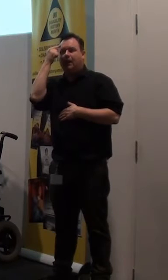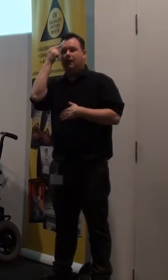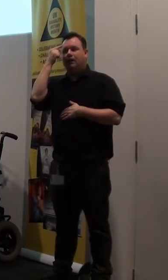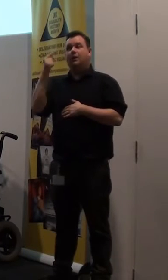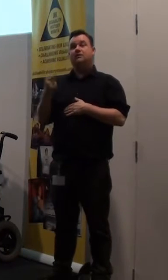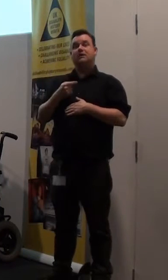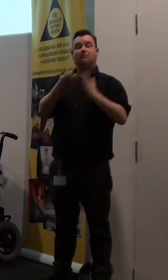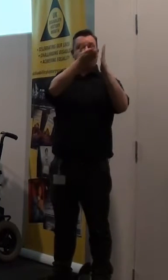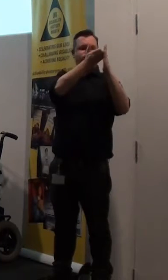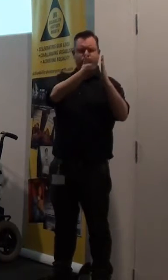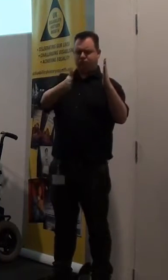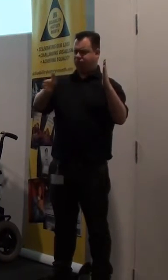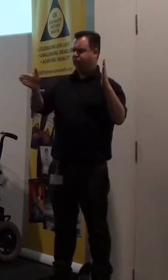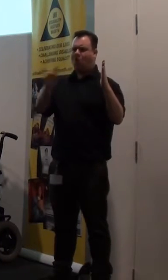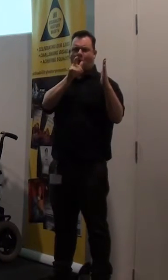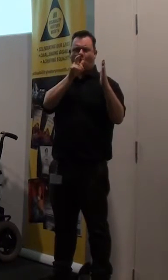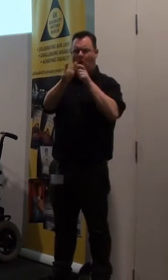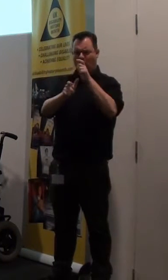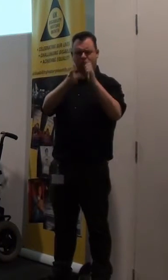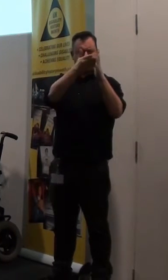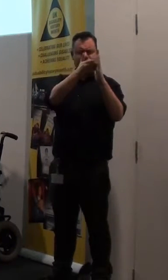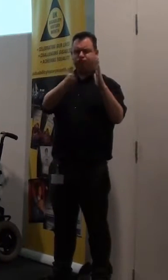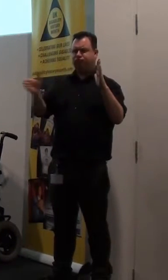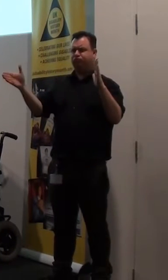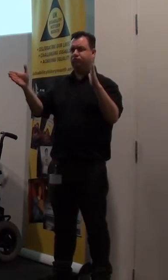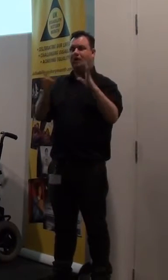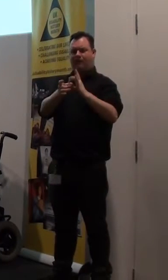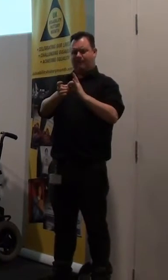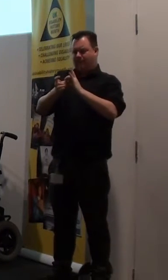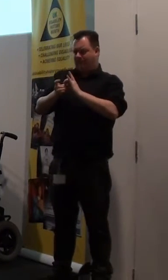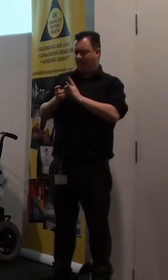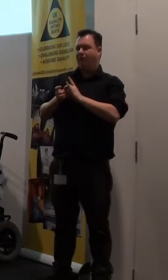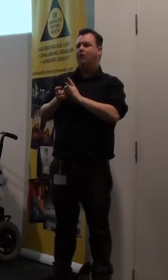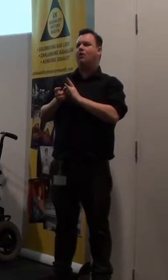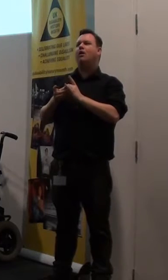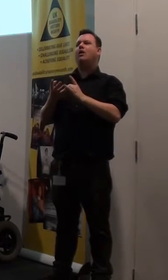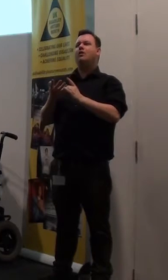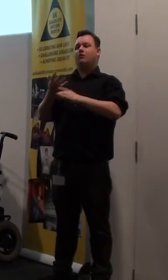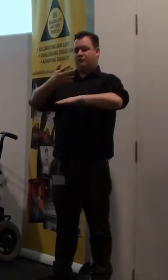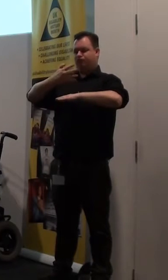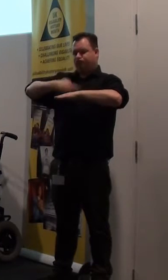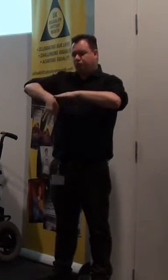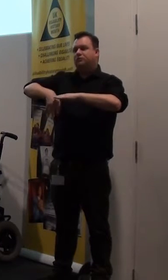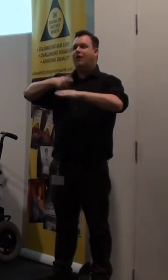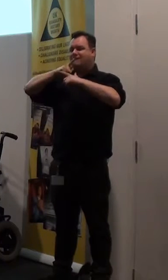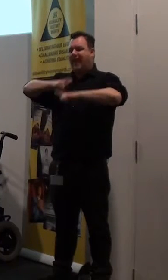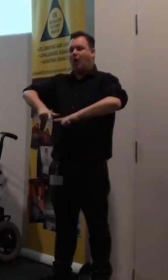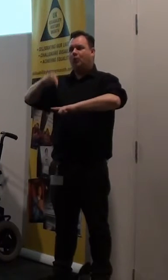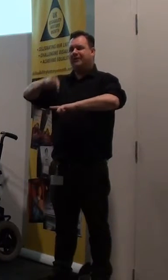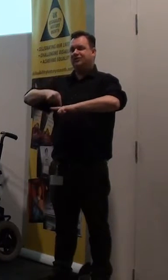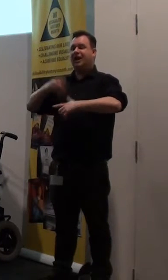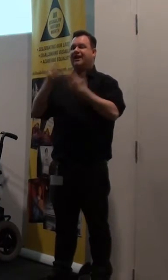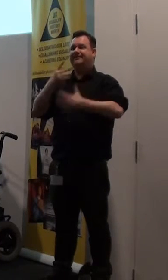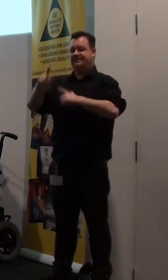that root back in the language takes us to the roots of the language of learning disability, which is very much at the turn of the